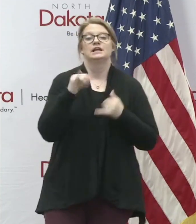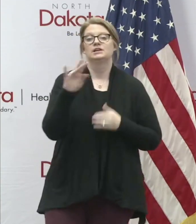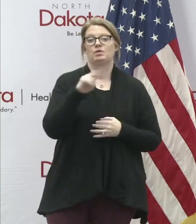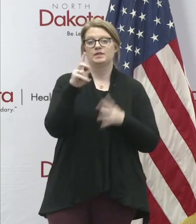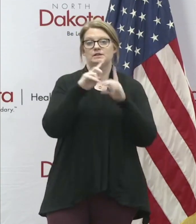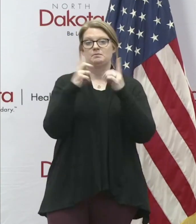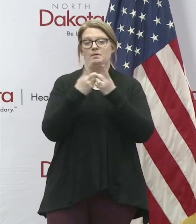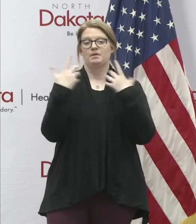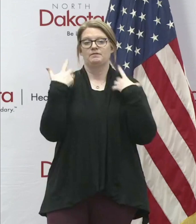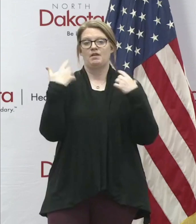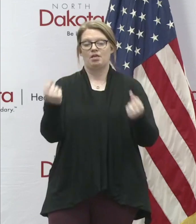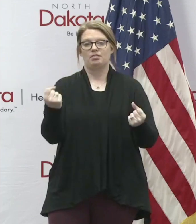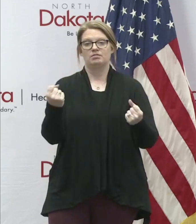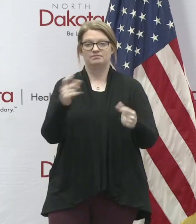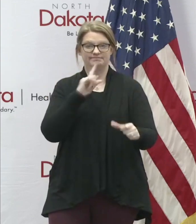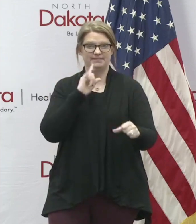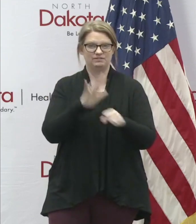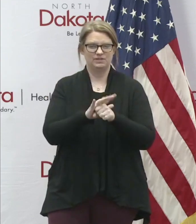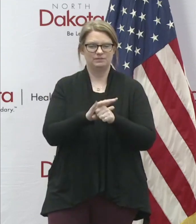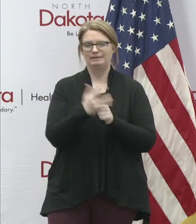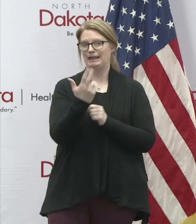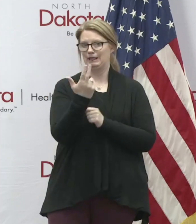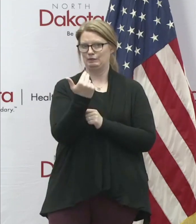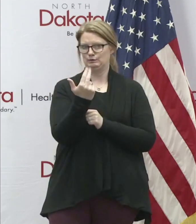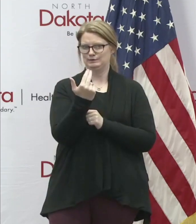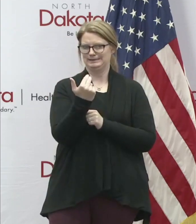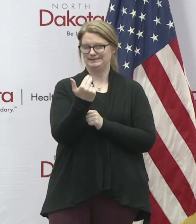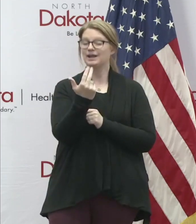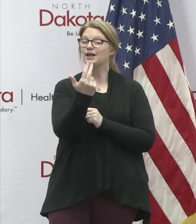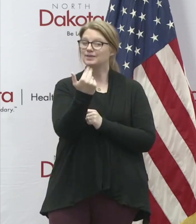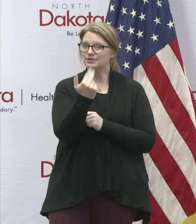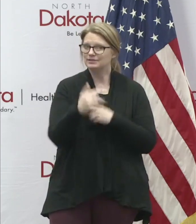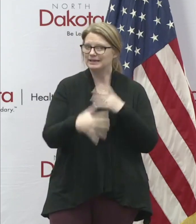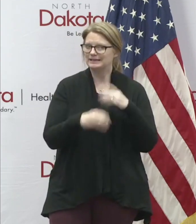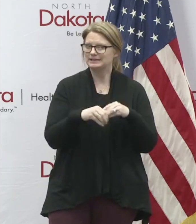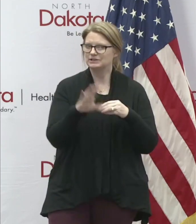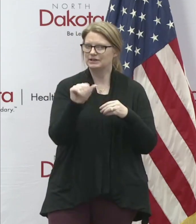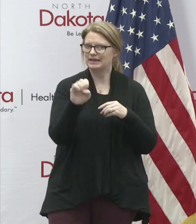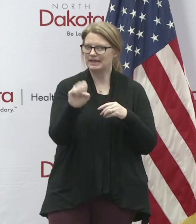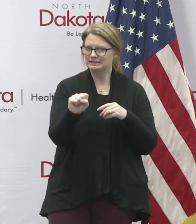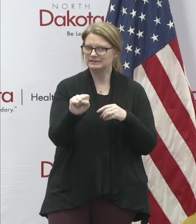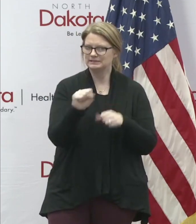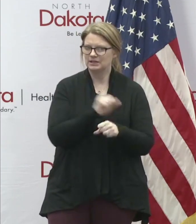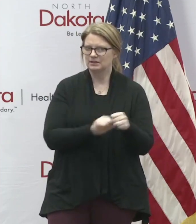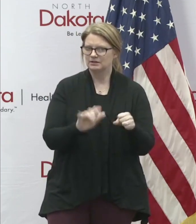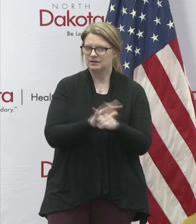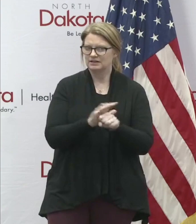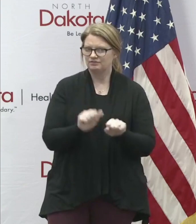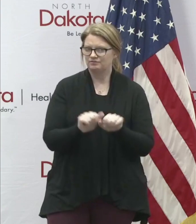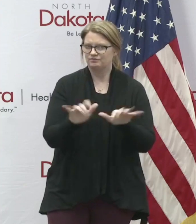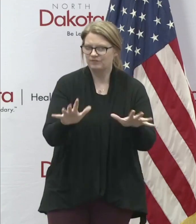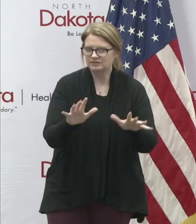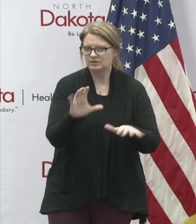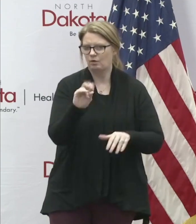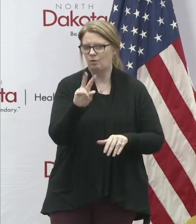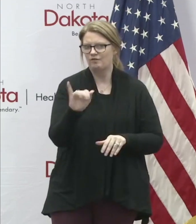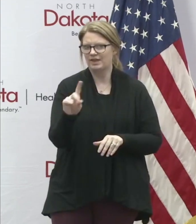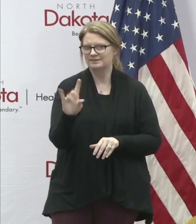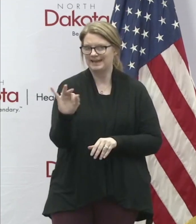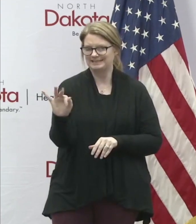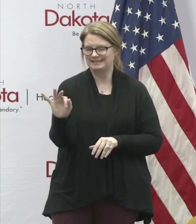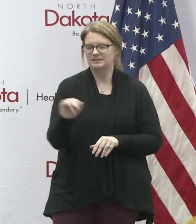Dakota Department of Health confirmed 13 additional cases of the novel coronavirus disease or